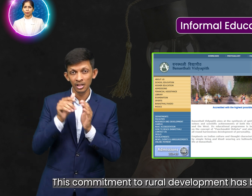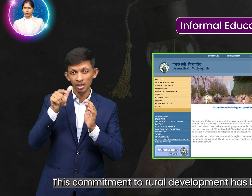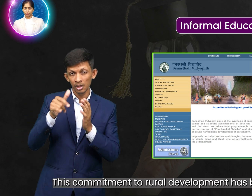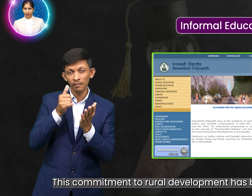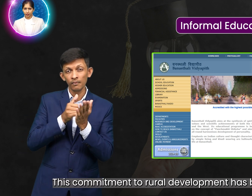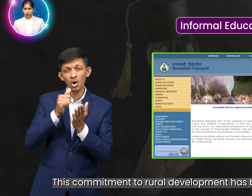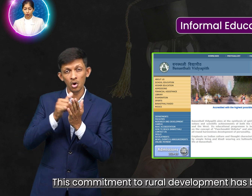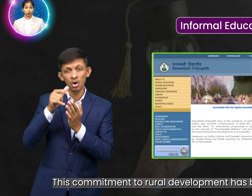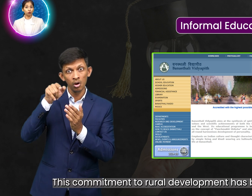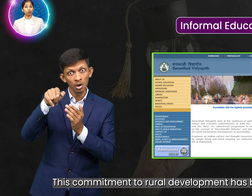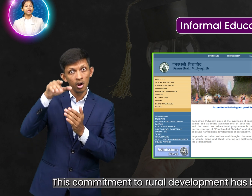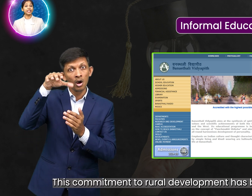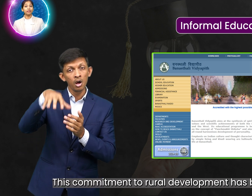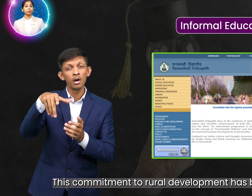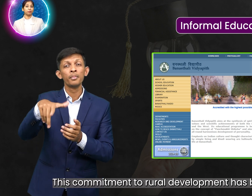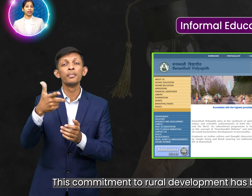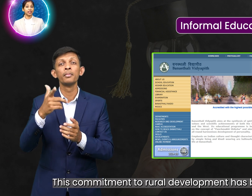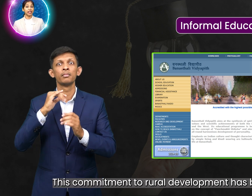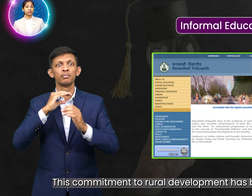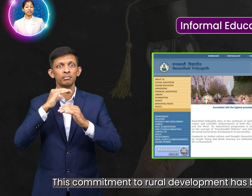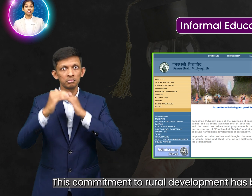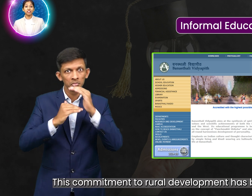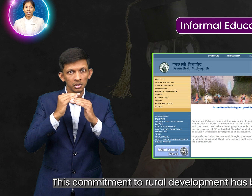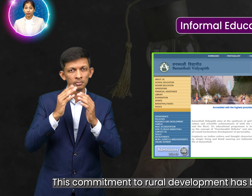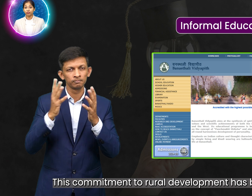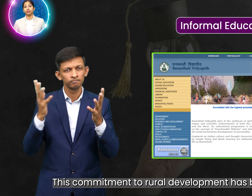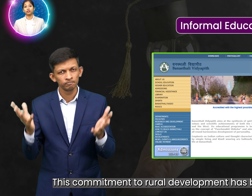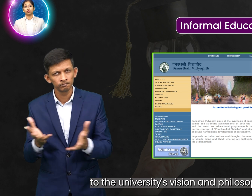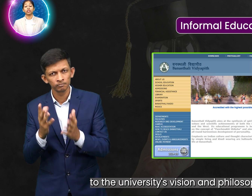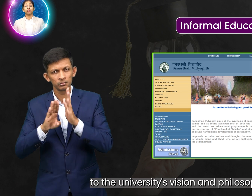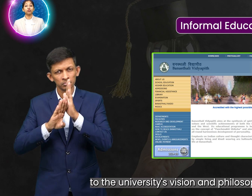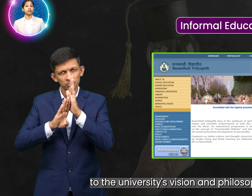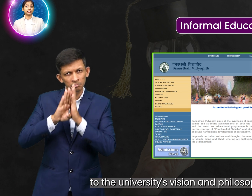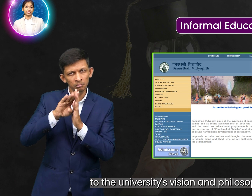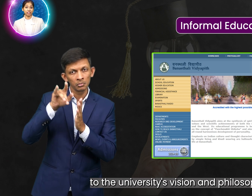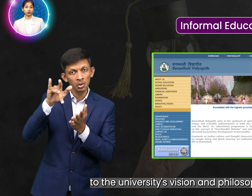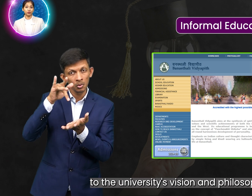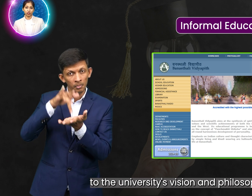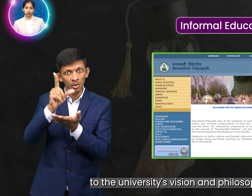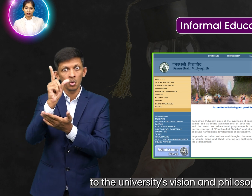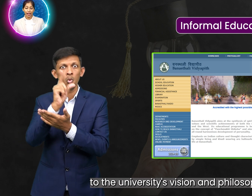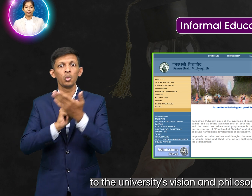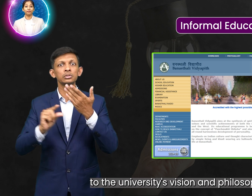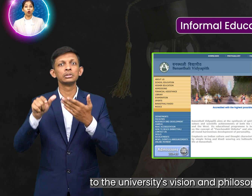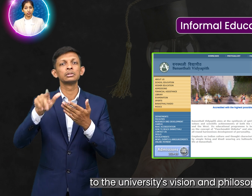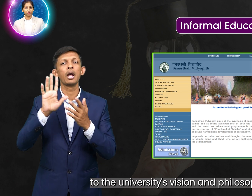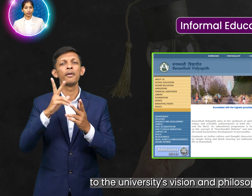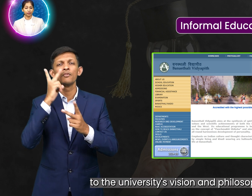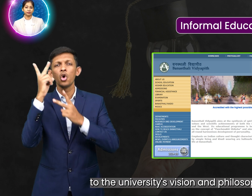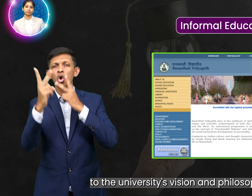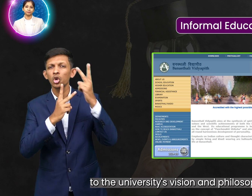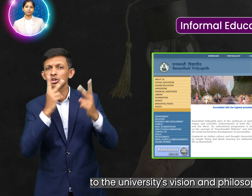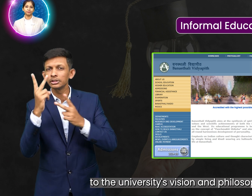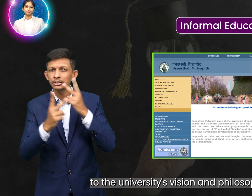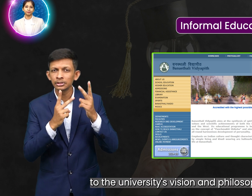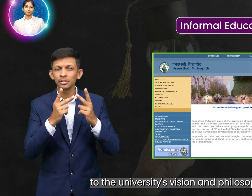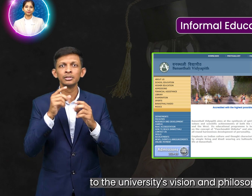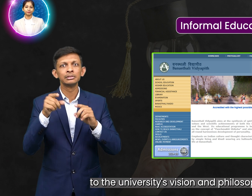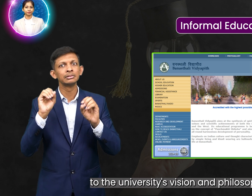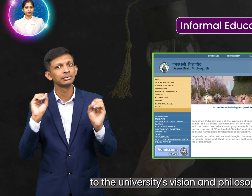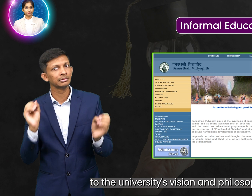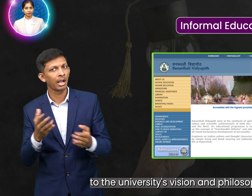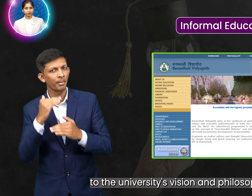This commitment to rural development has been central to the university's vision and philosophy.